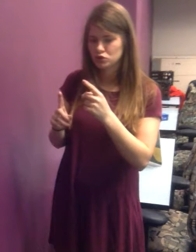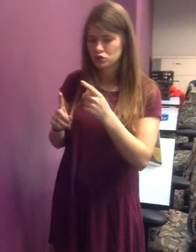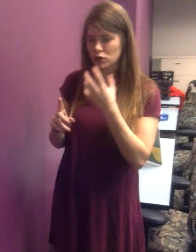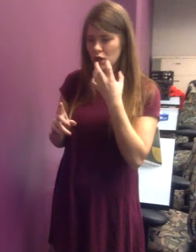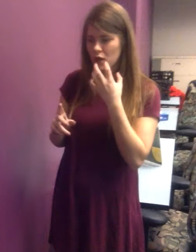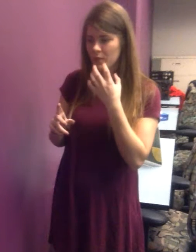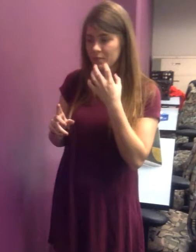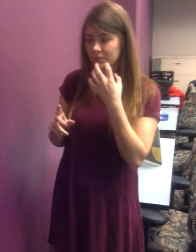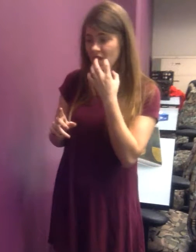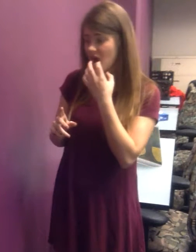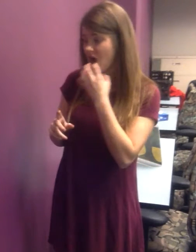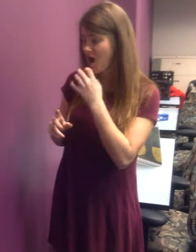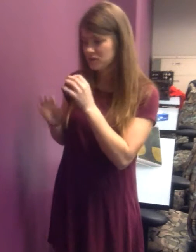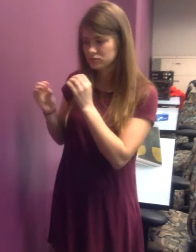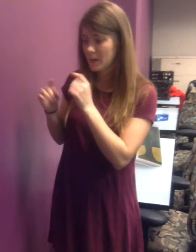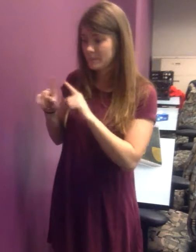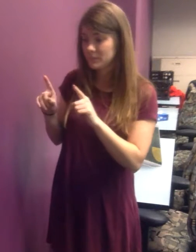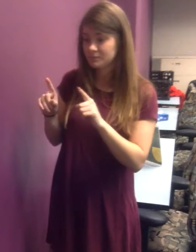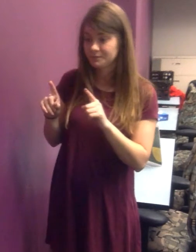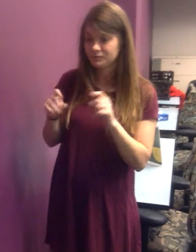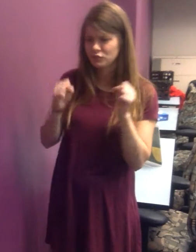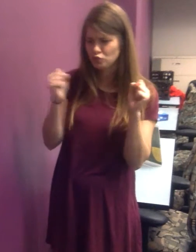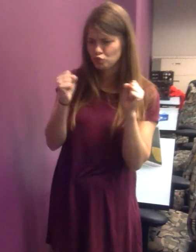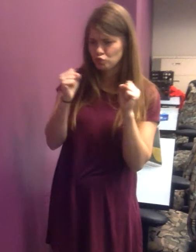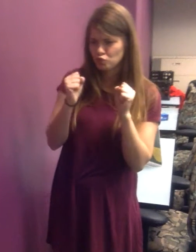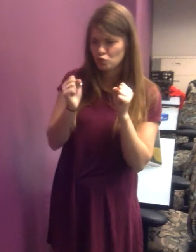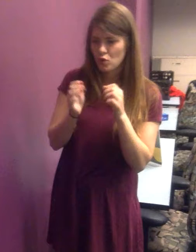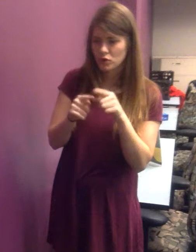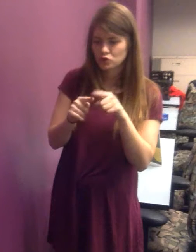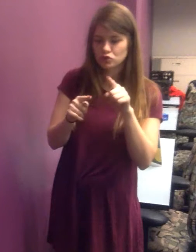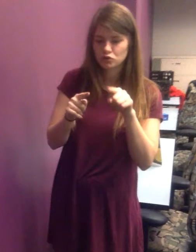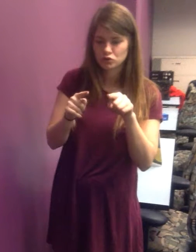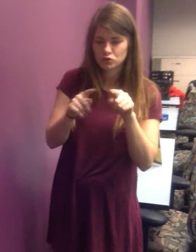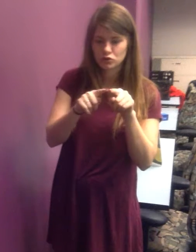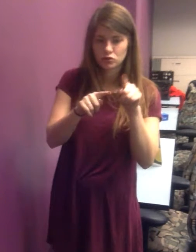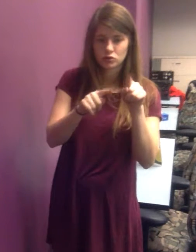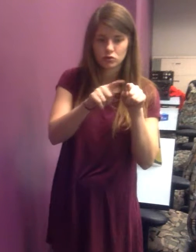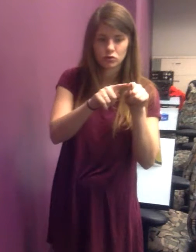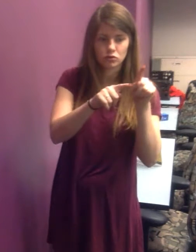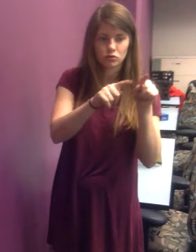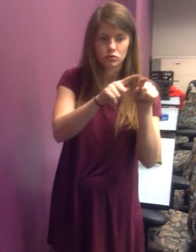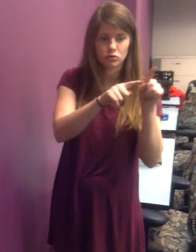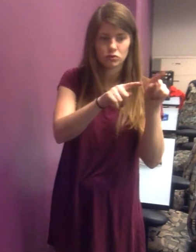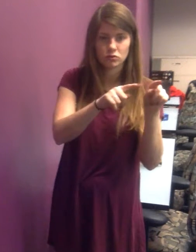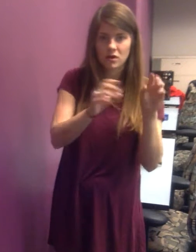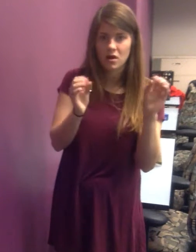1969 and 1978, 1978 and 1987, and so on. Scientists have a name for this. They call